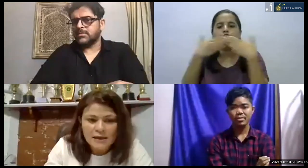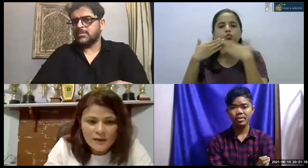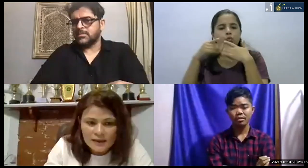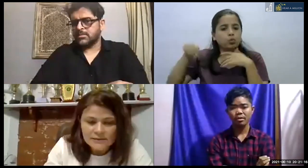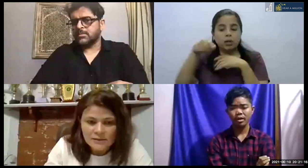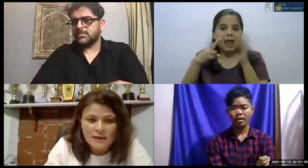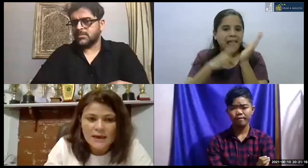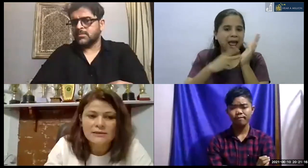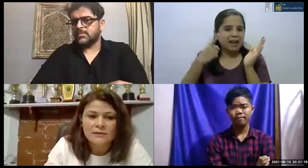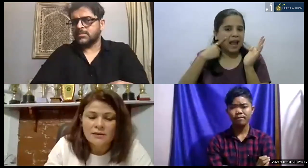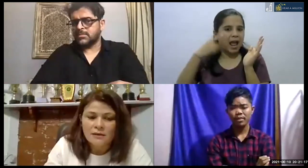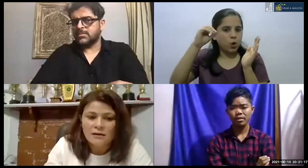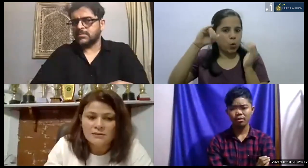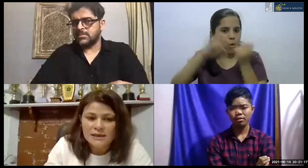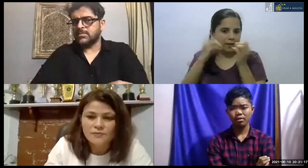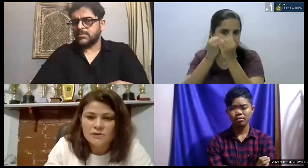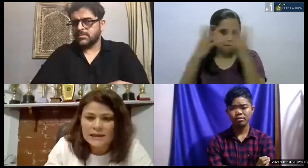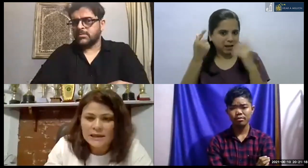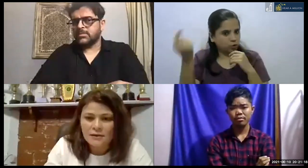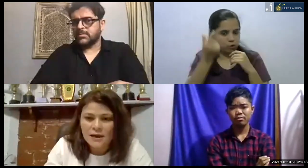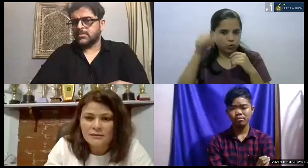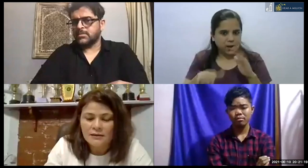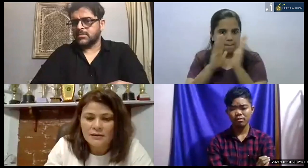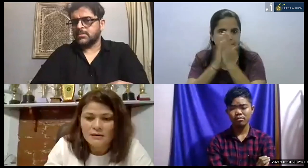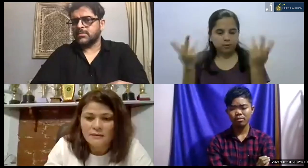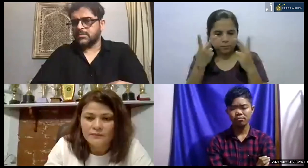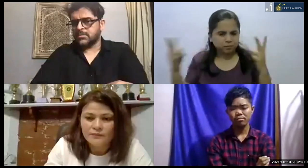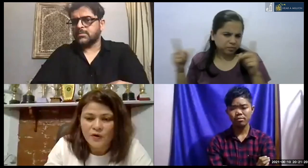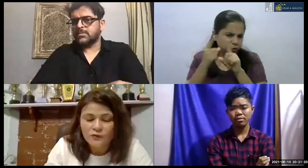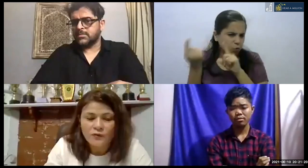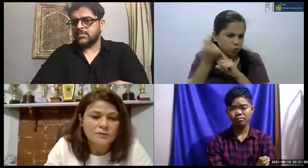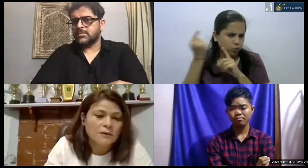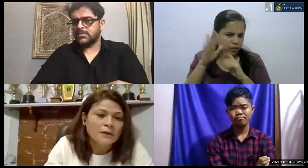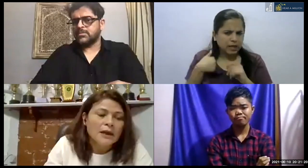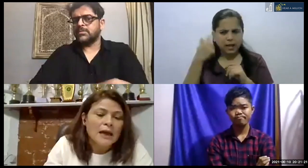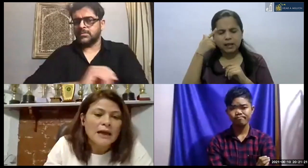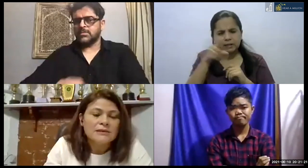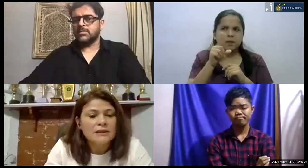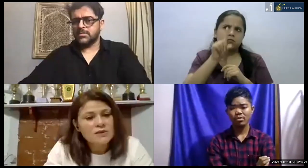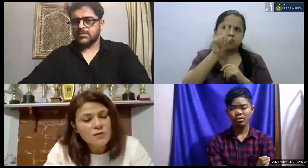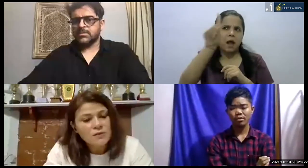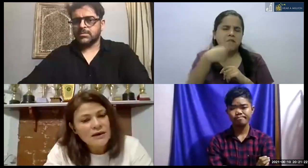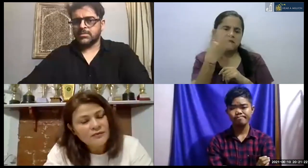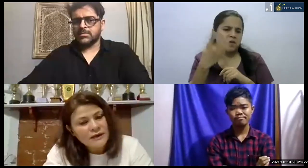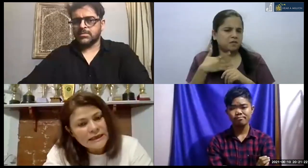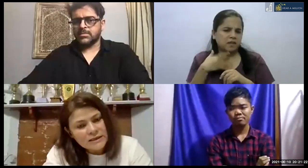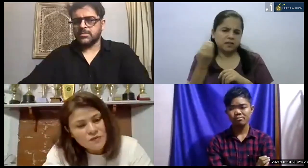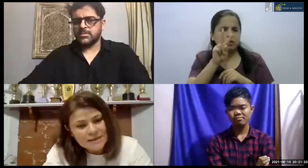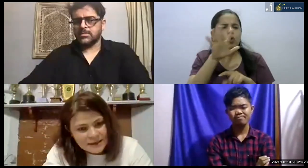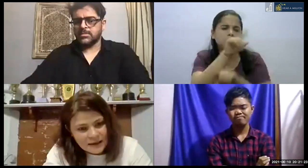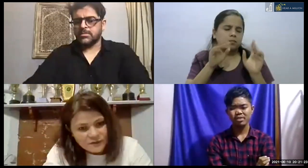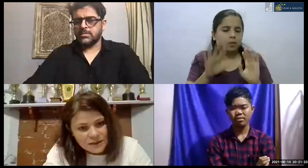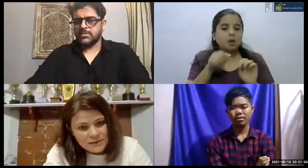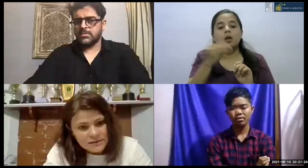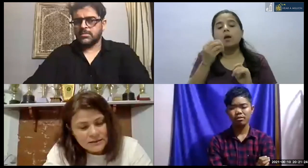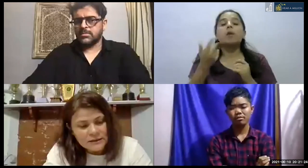using NIOS, right? Textbooks, like I think in Montfort. And other schools are affiliated to